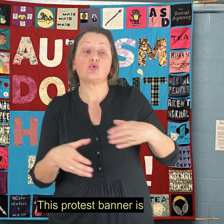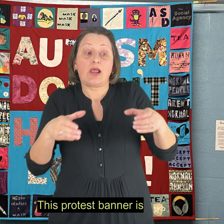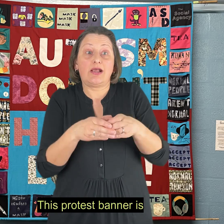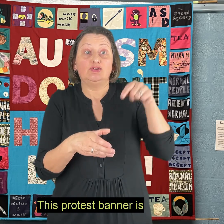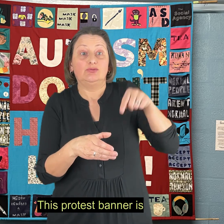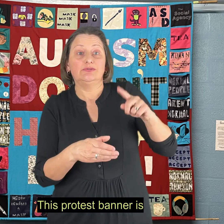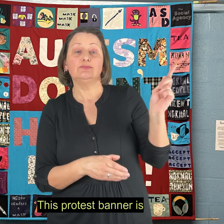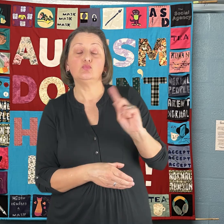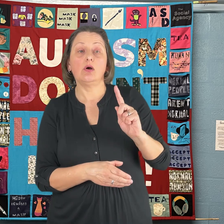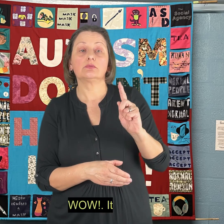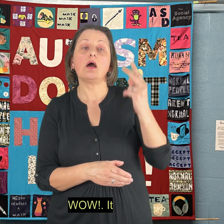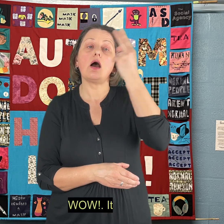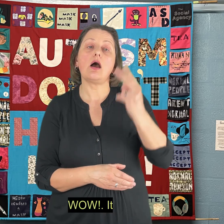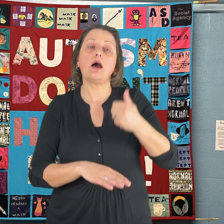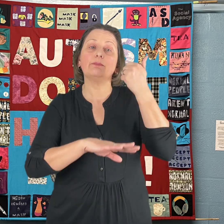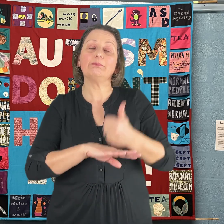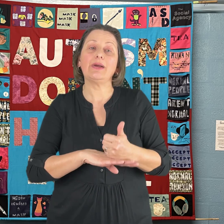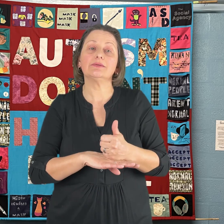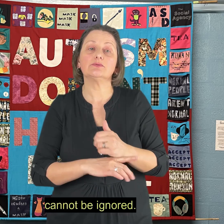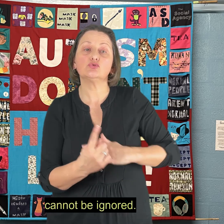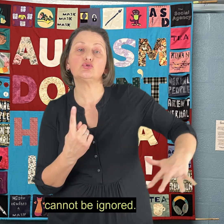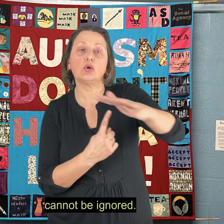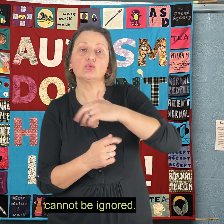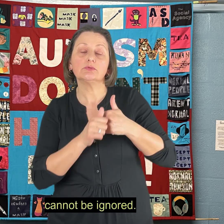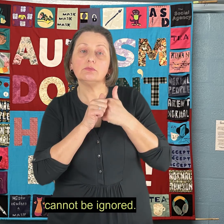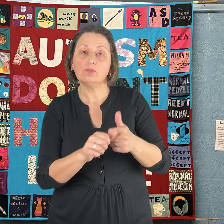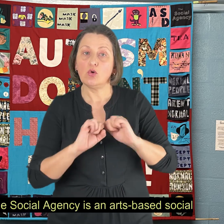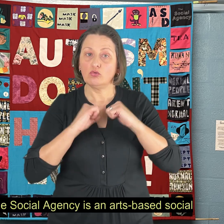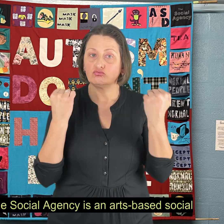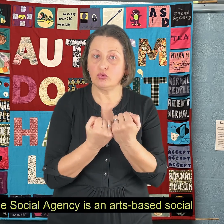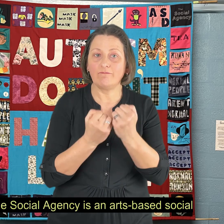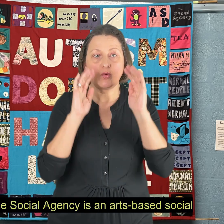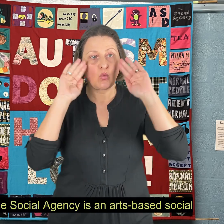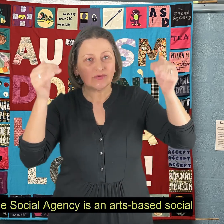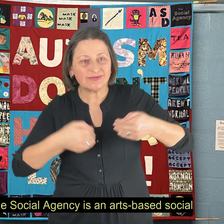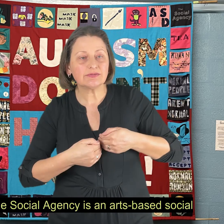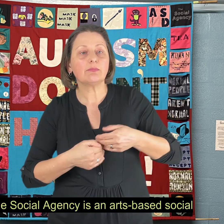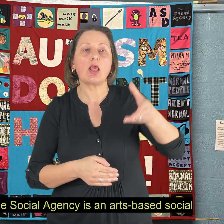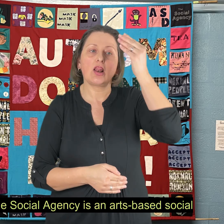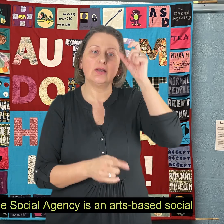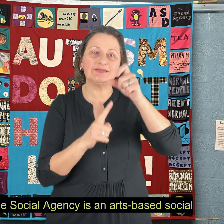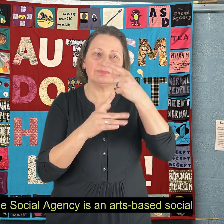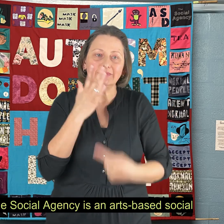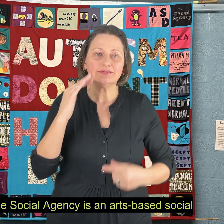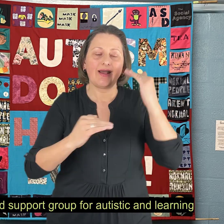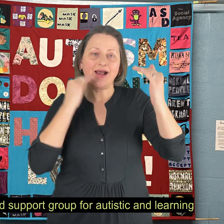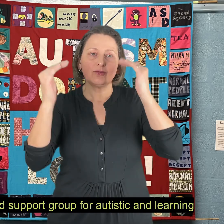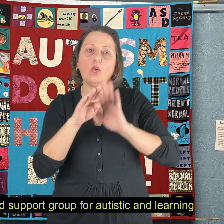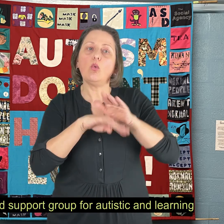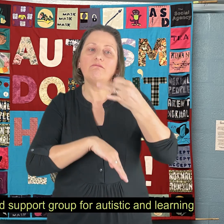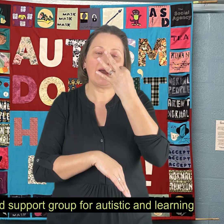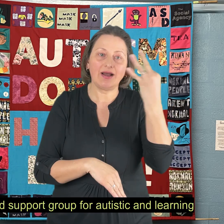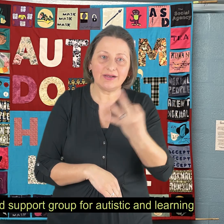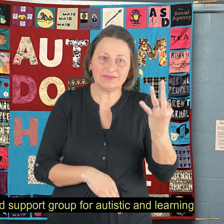This protest banner is wow. It cannot be ignored. The Social Agency is an arts-based social and